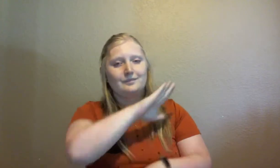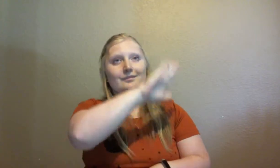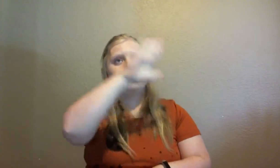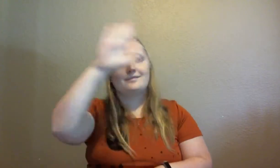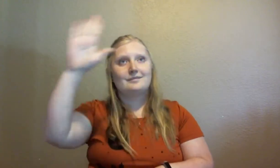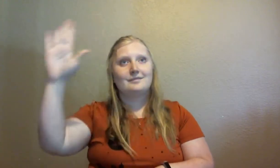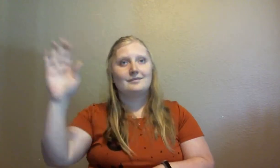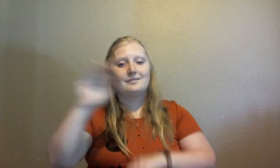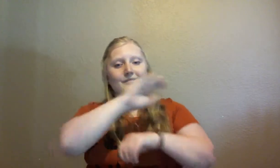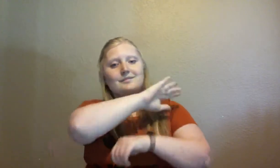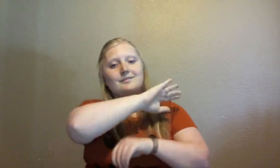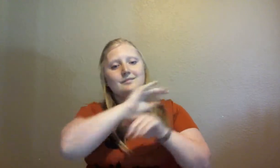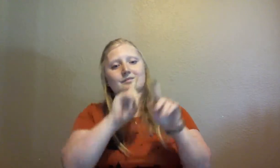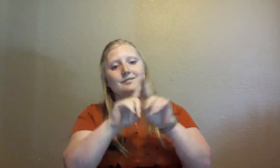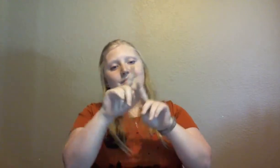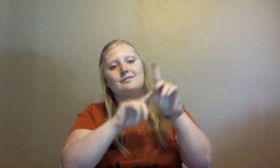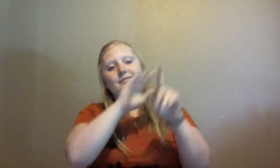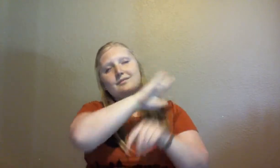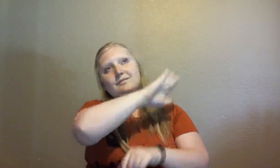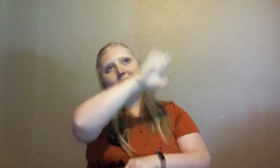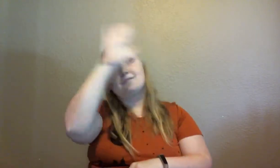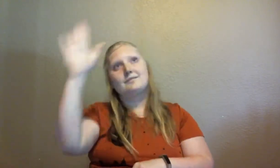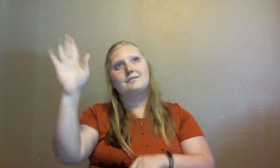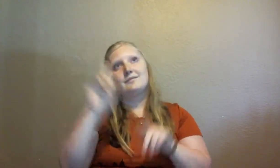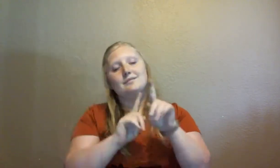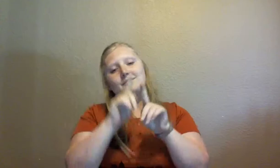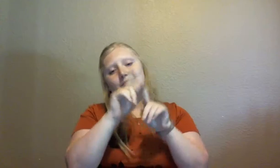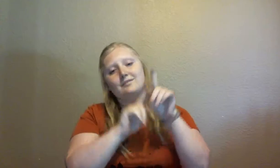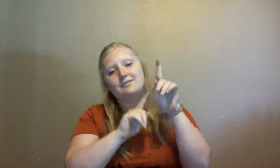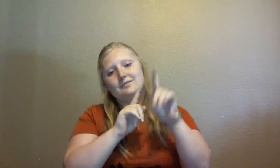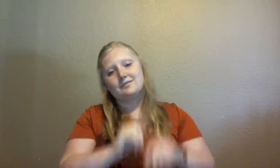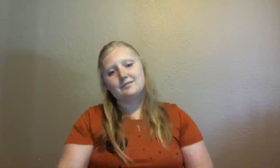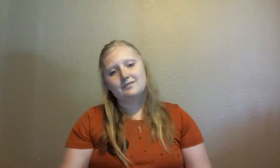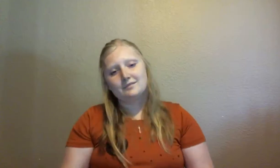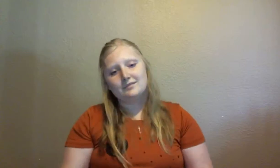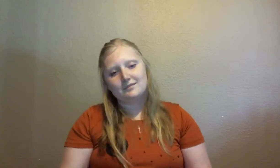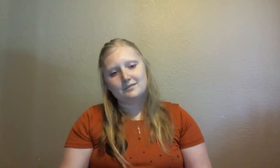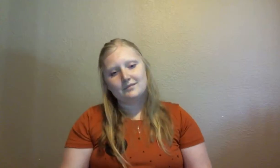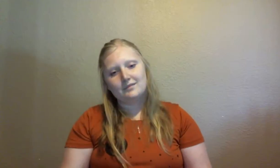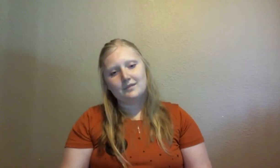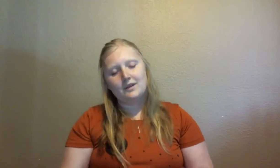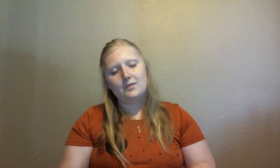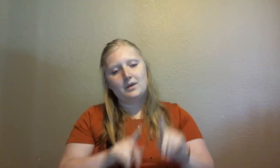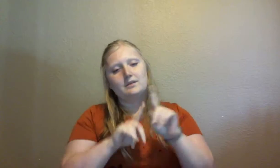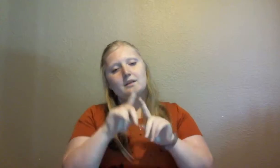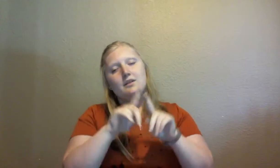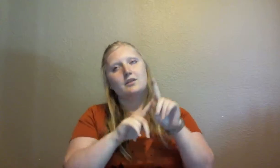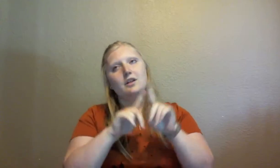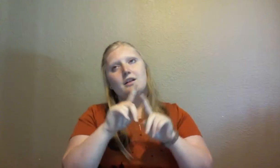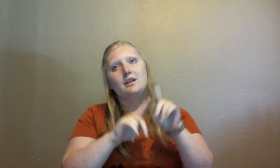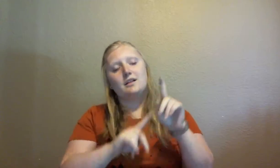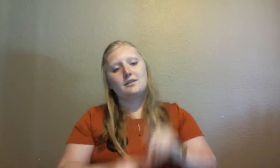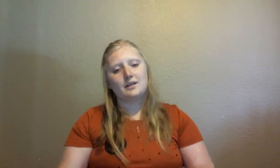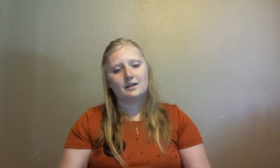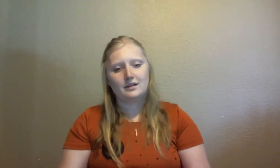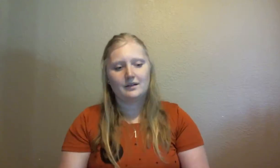the galaxy, where the bright stars shine all around, all around. Where the bright stars shine all